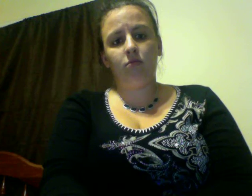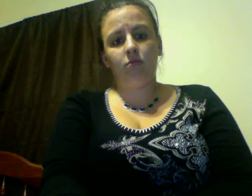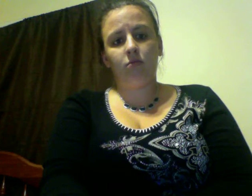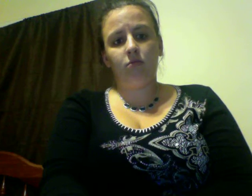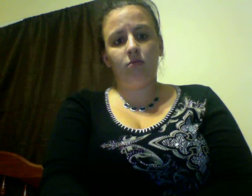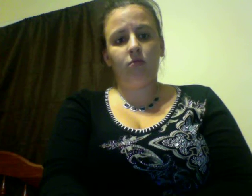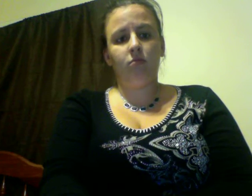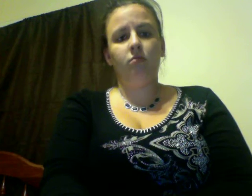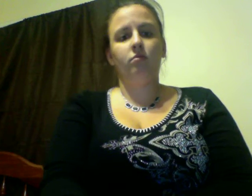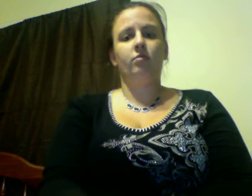be true.